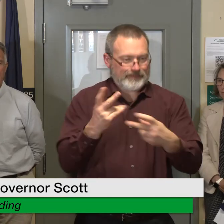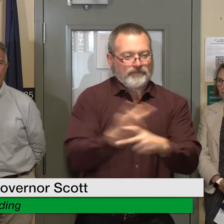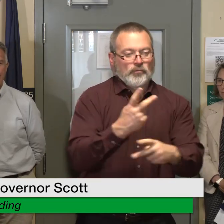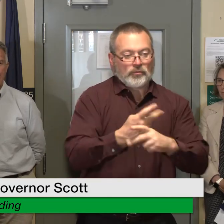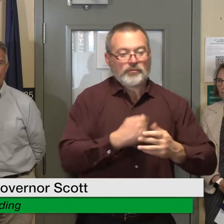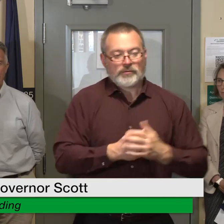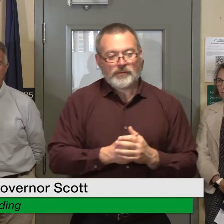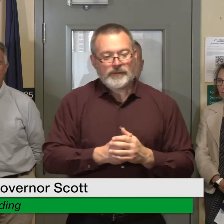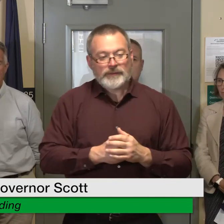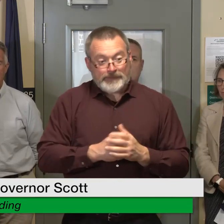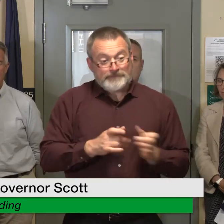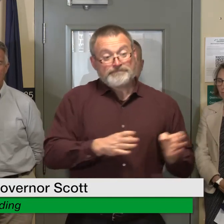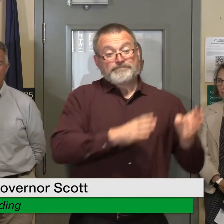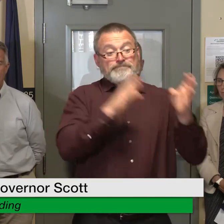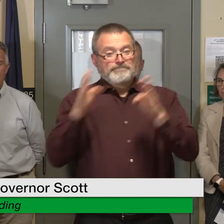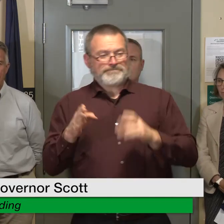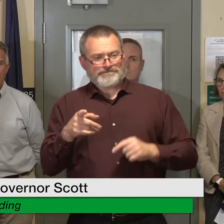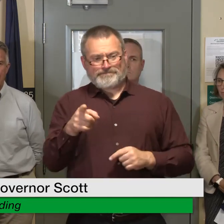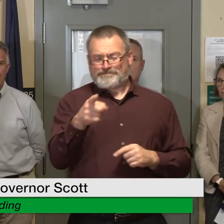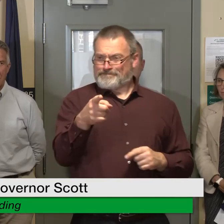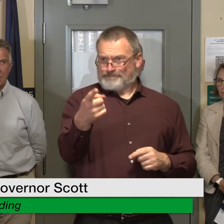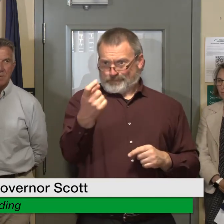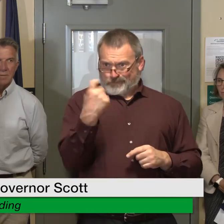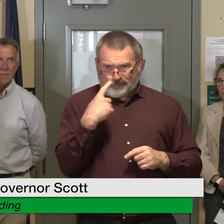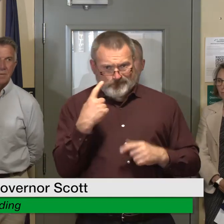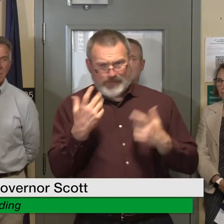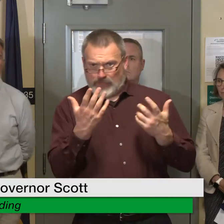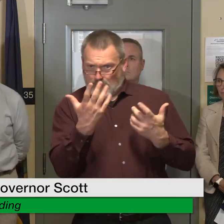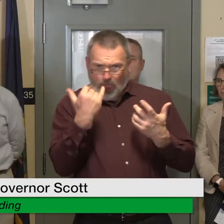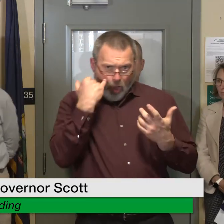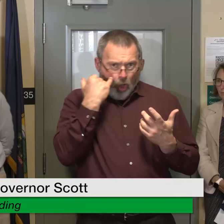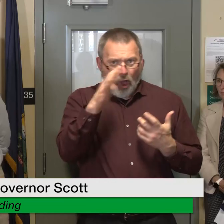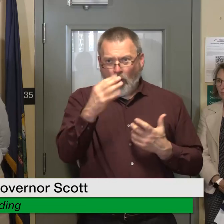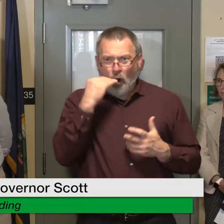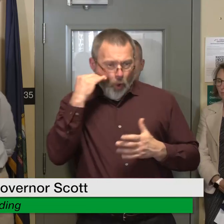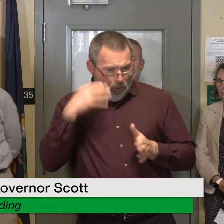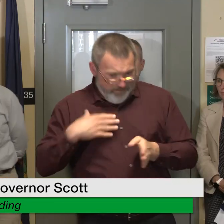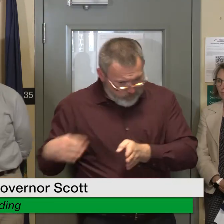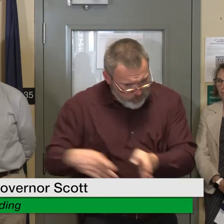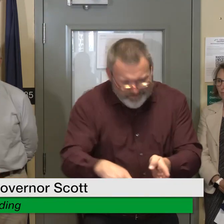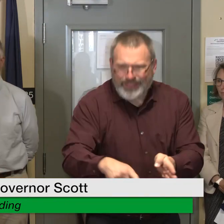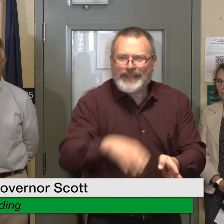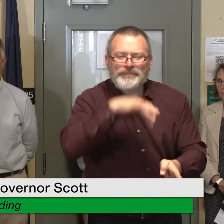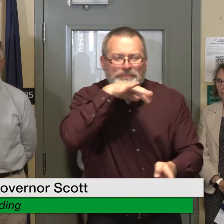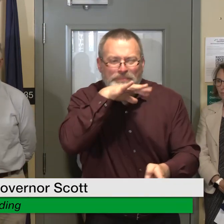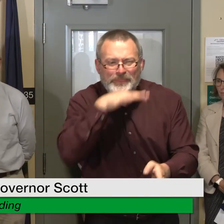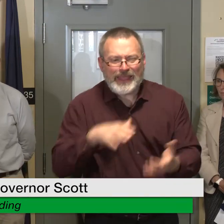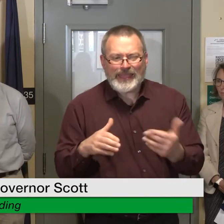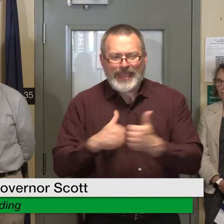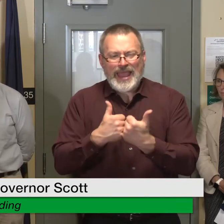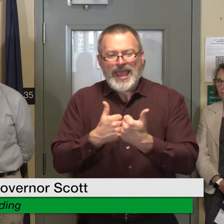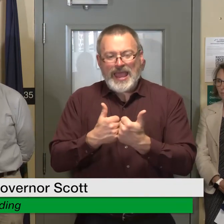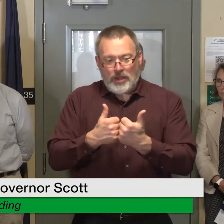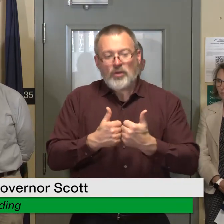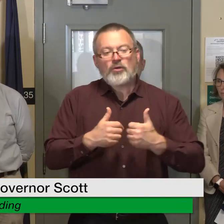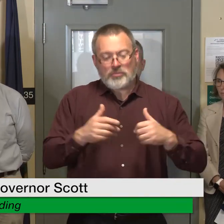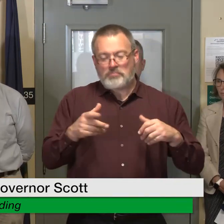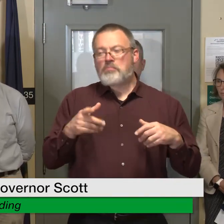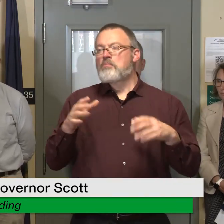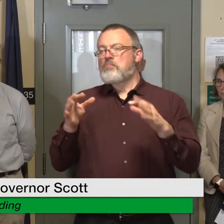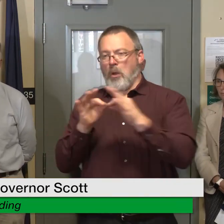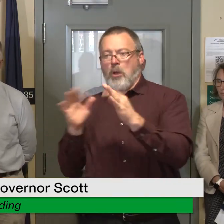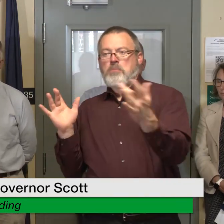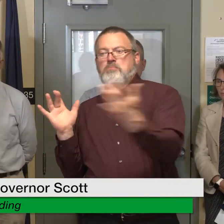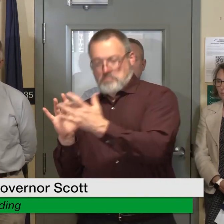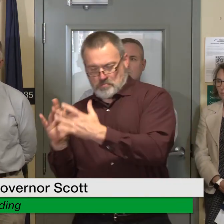or stream on your property, please contact a DC River engineer before you begin any work. Their contact information, along